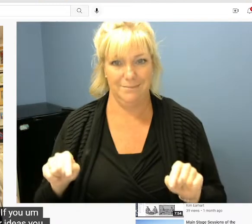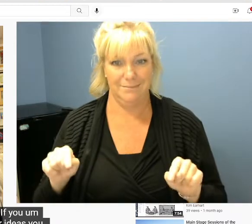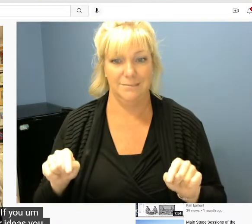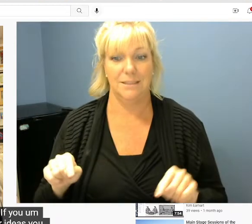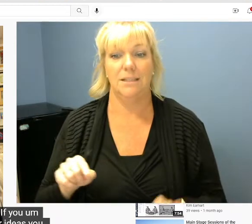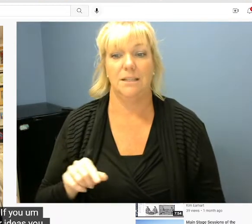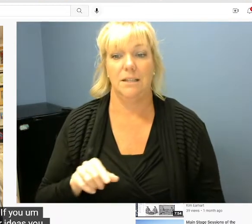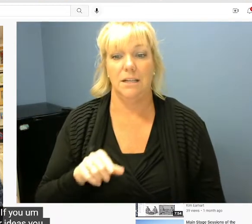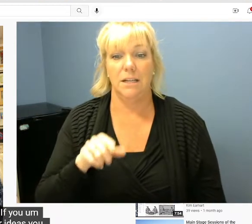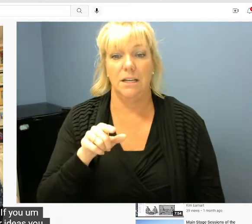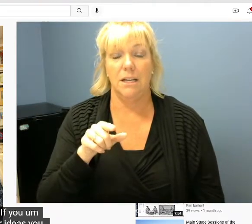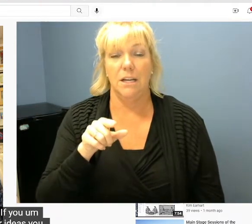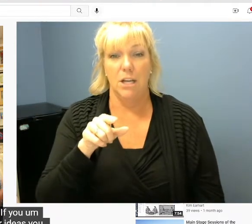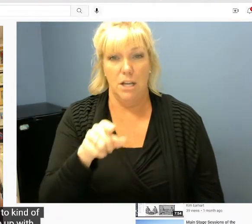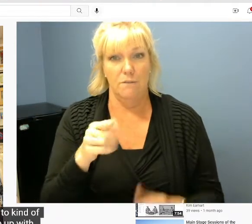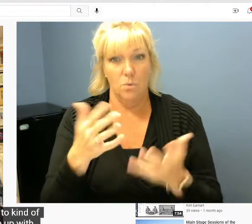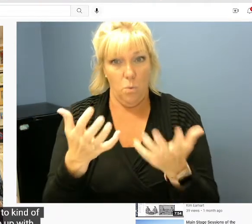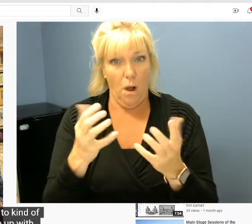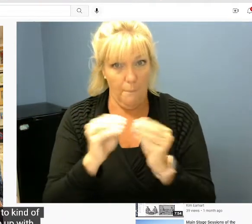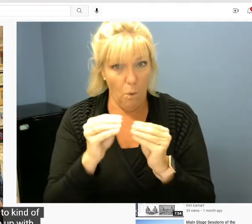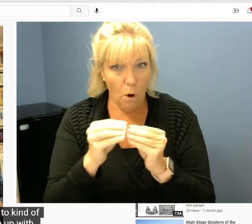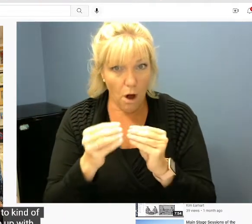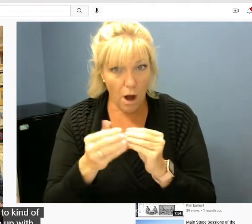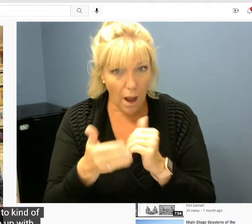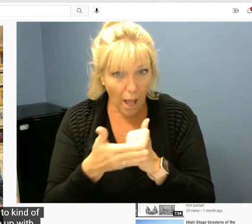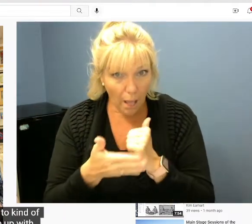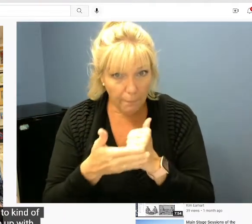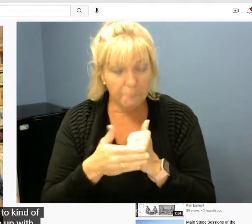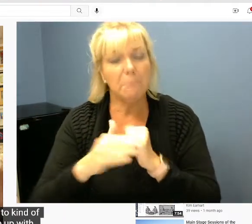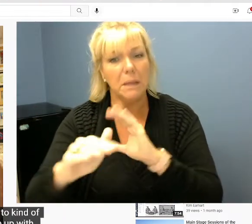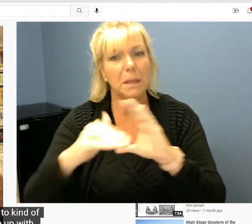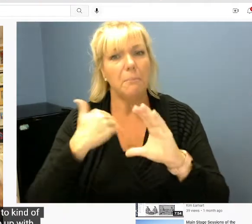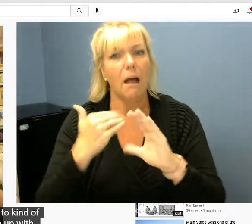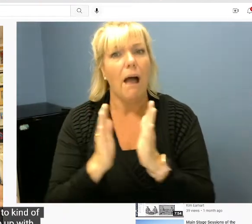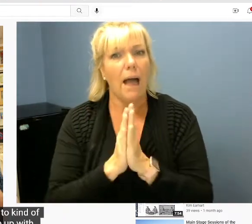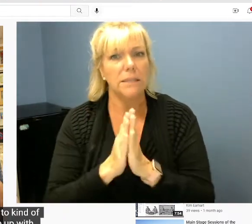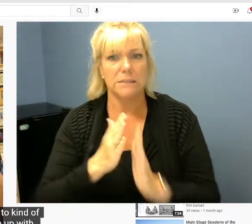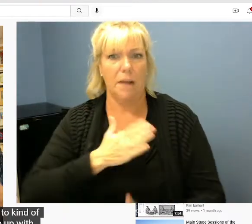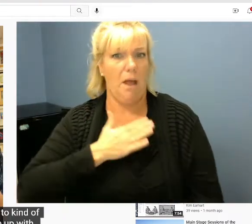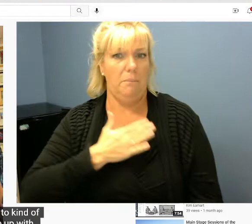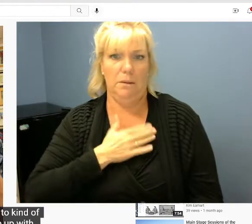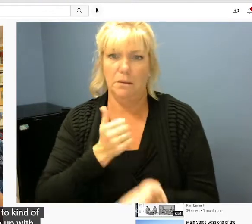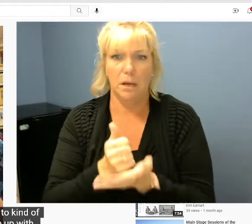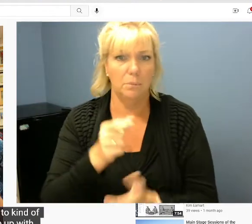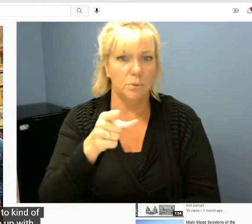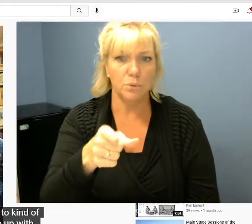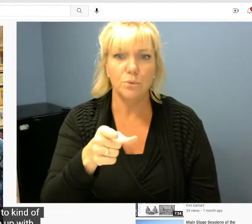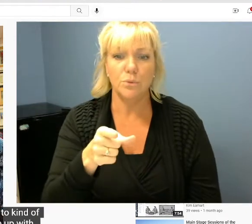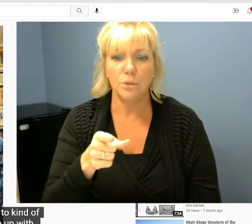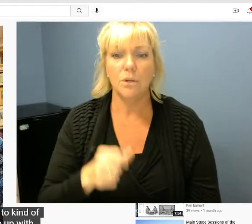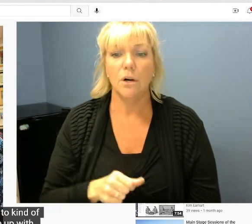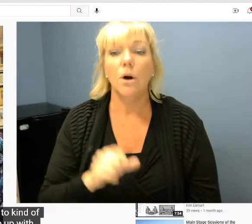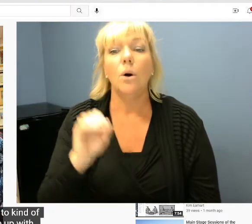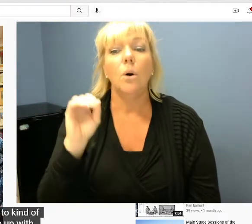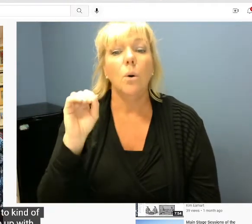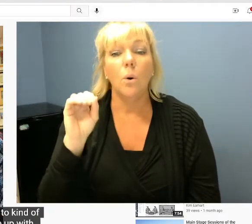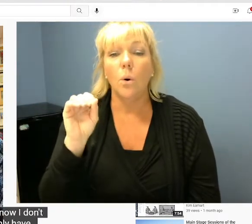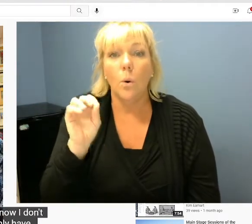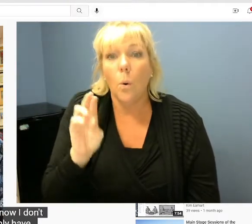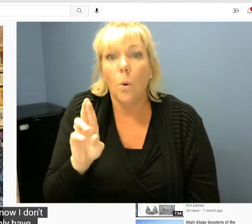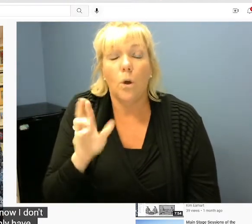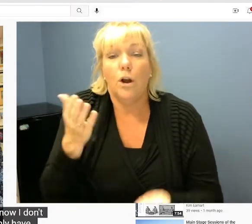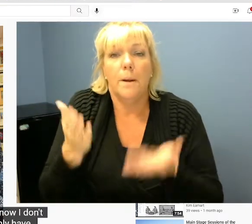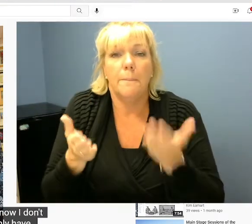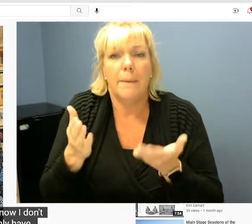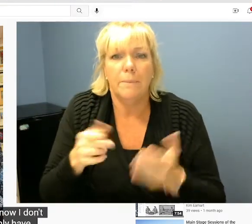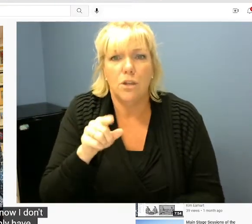some suggestions for some other ideas, you can send me an email. I'm happy to kind of work that out with you. Or if you come up with some